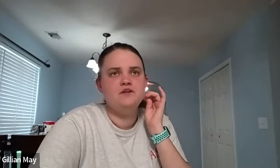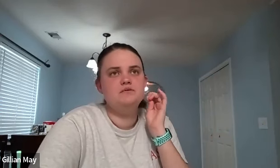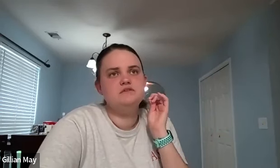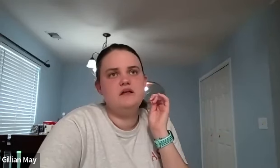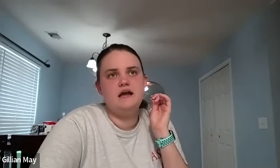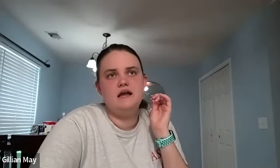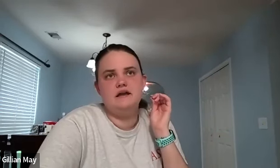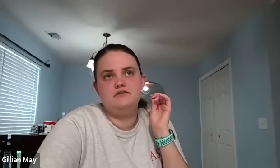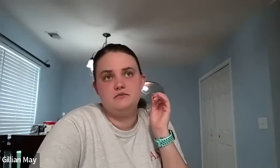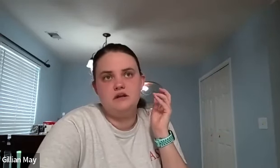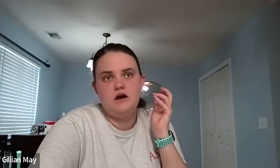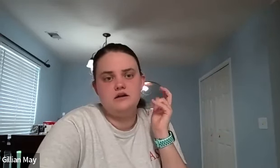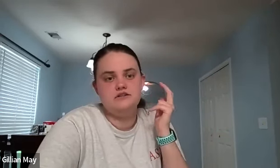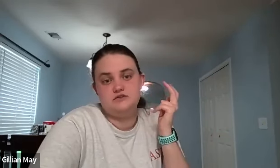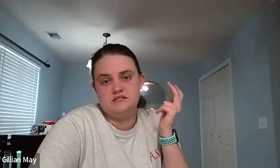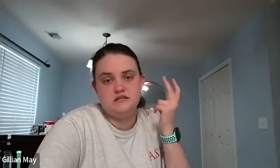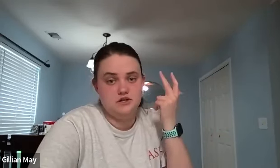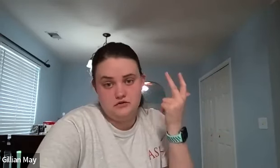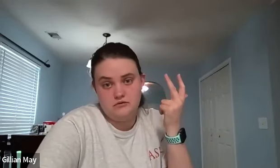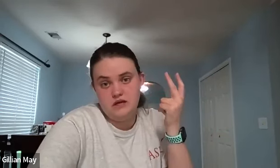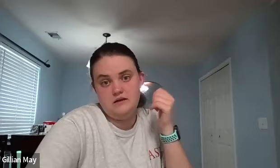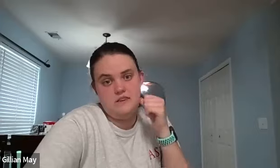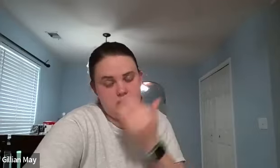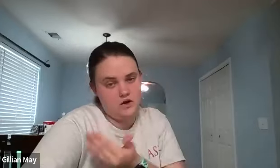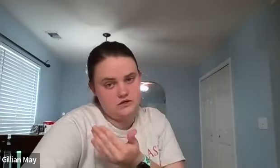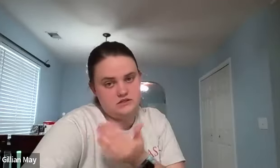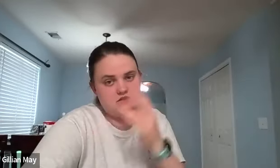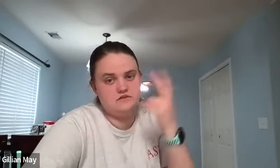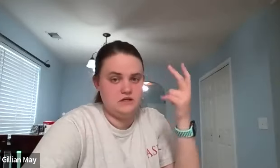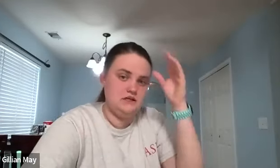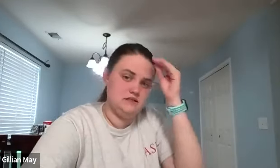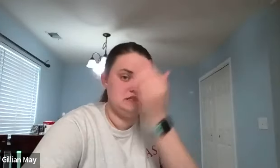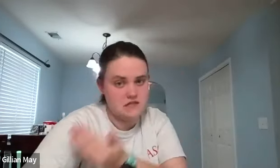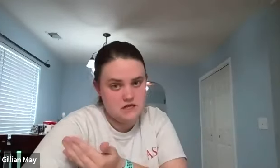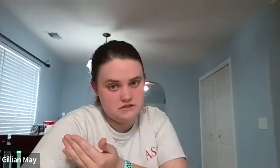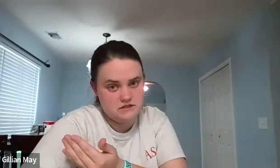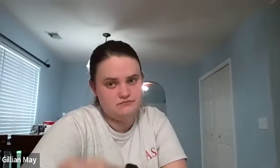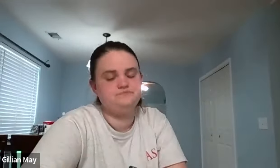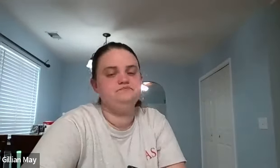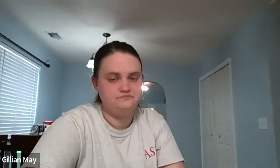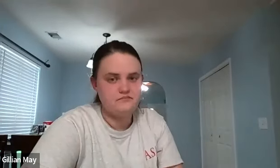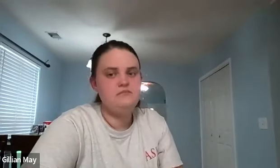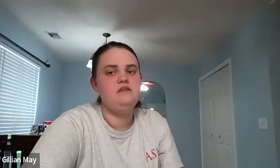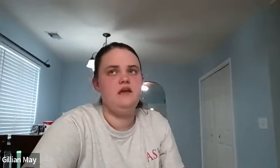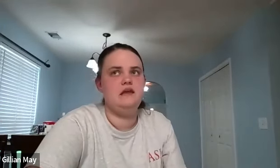would do like 3 daughters, 3 sons, you do 3 and then daughters, 3 sons. And